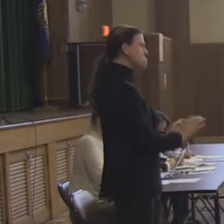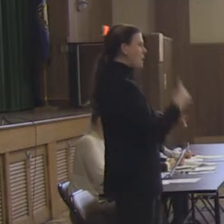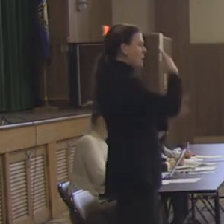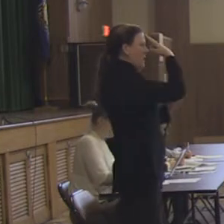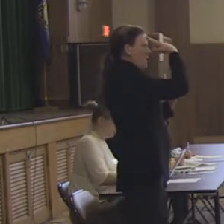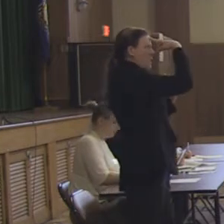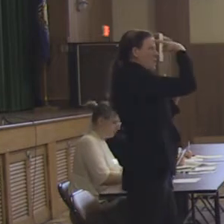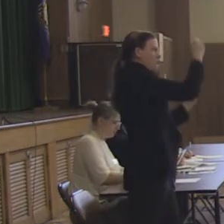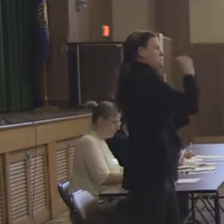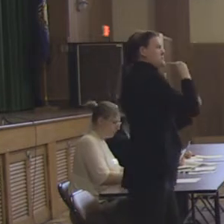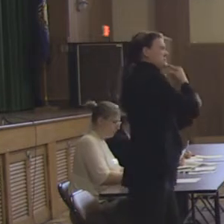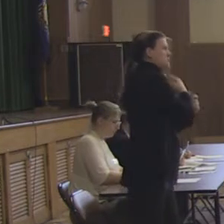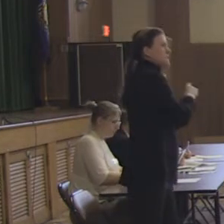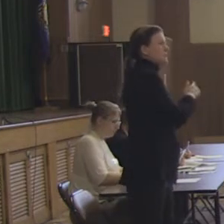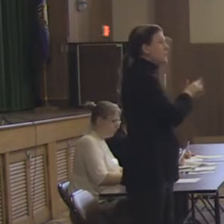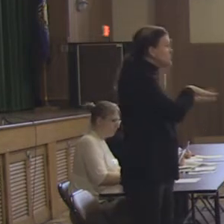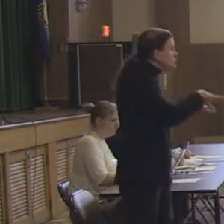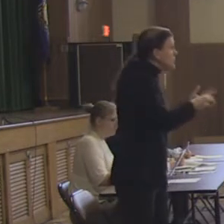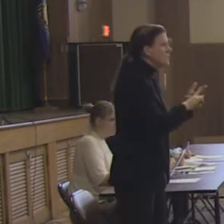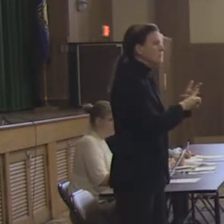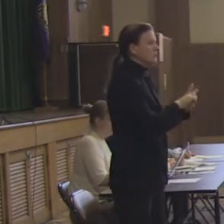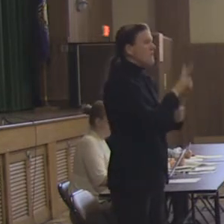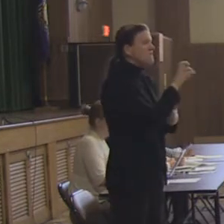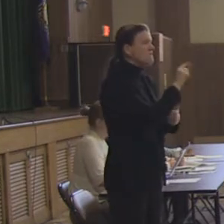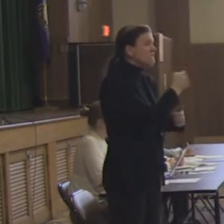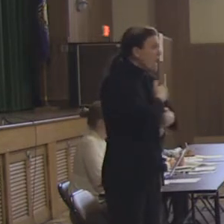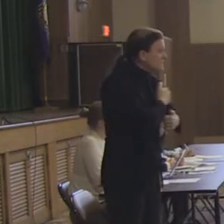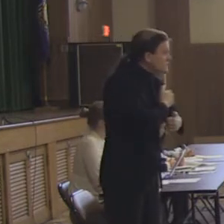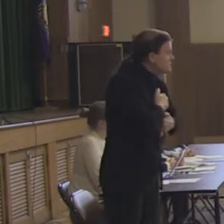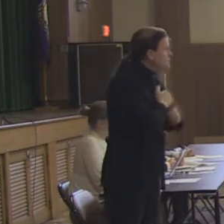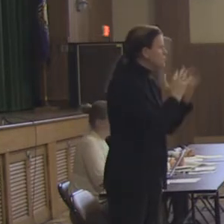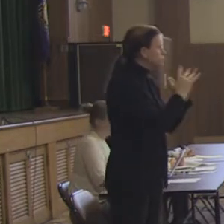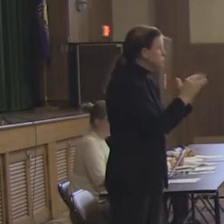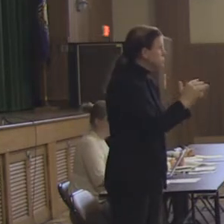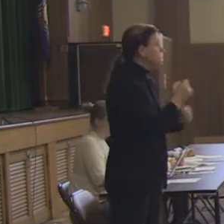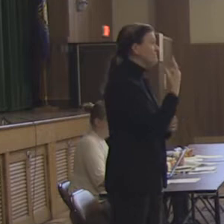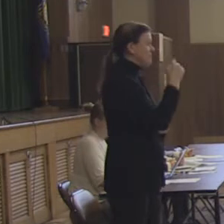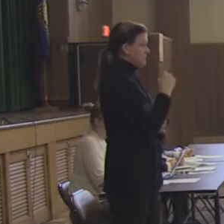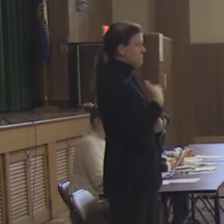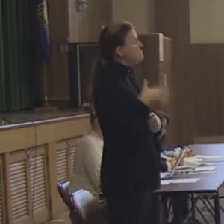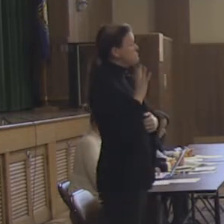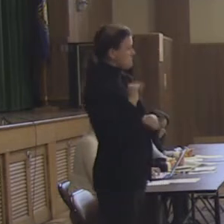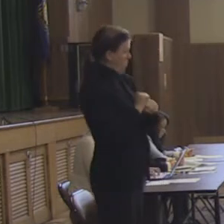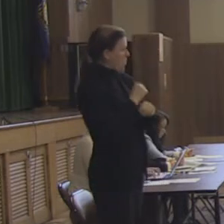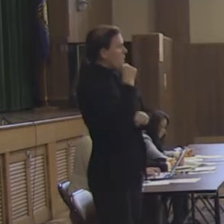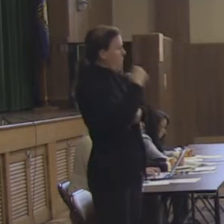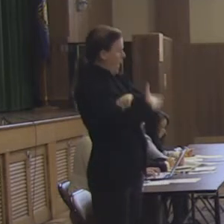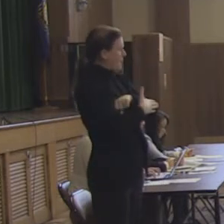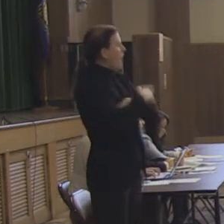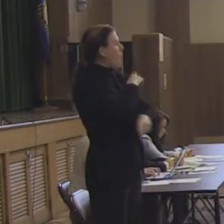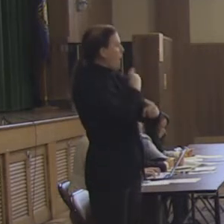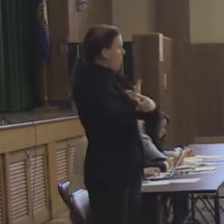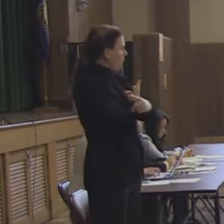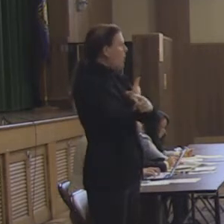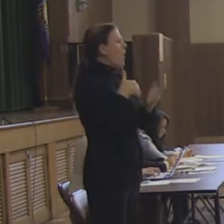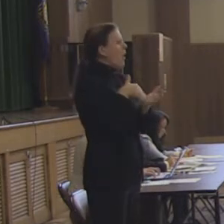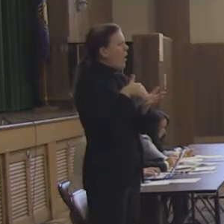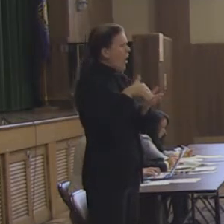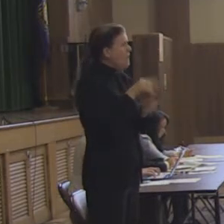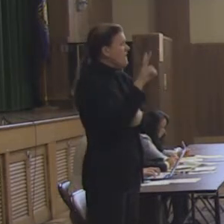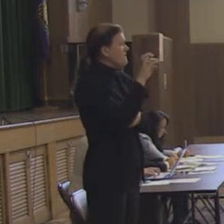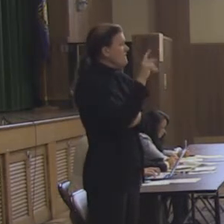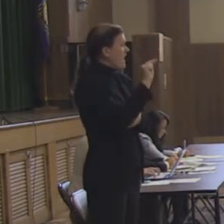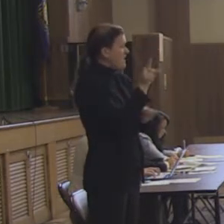children, it's veterans. I will tell you the story that at Milwaukee County, when I was working there, there were many, many times when a